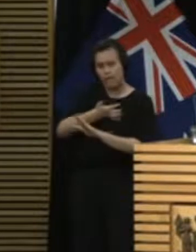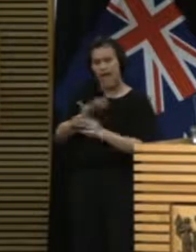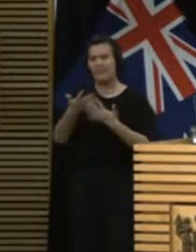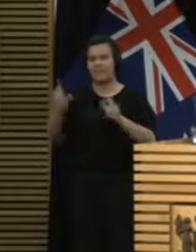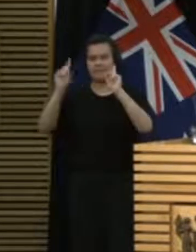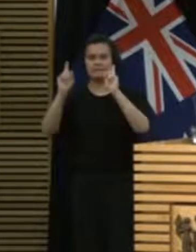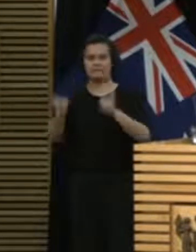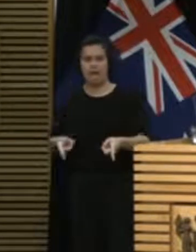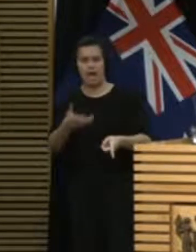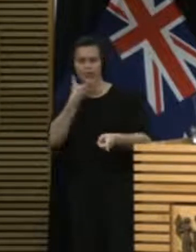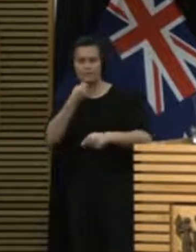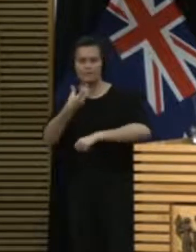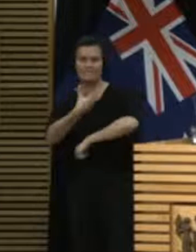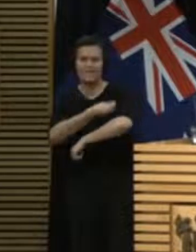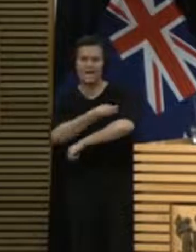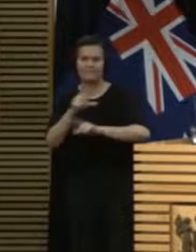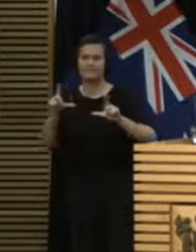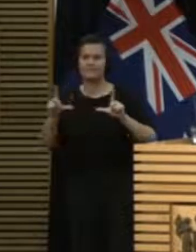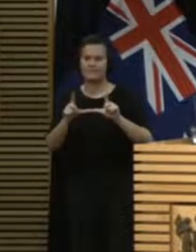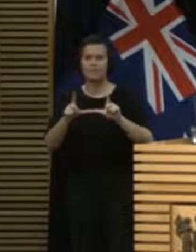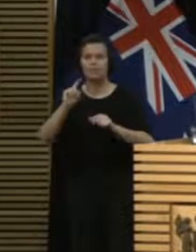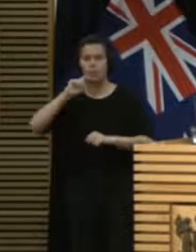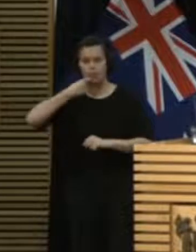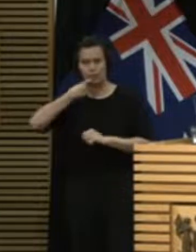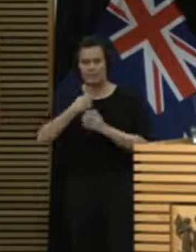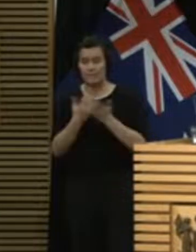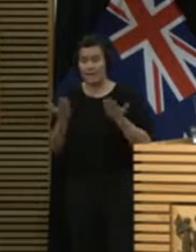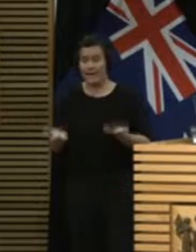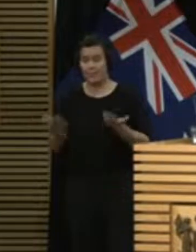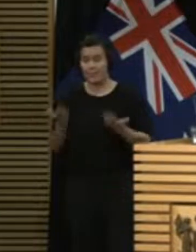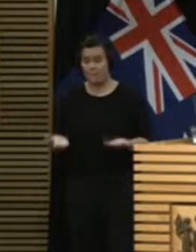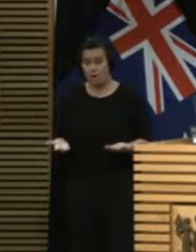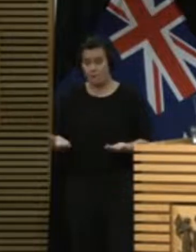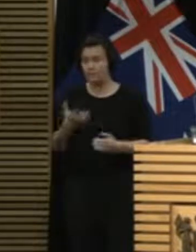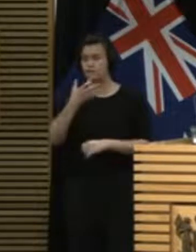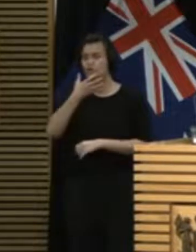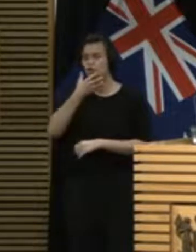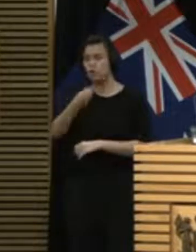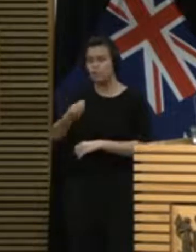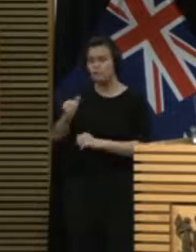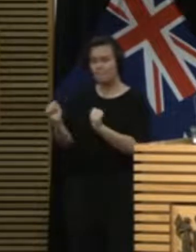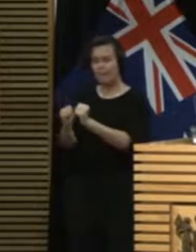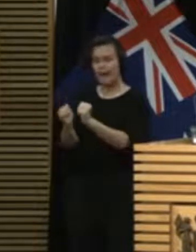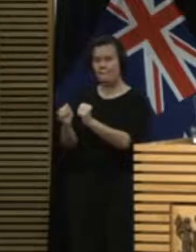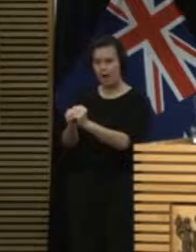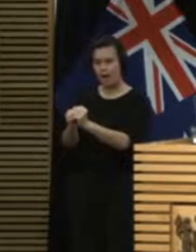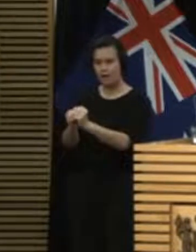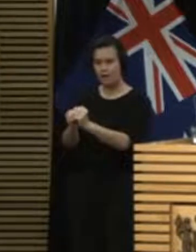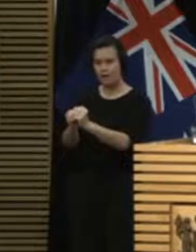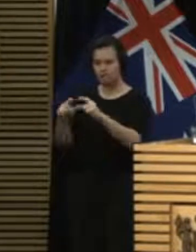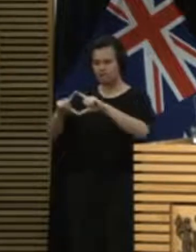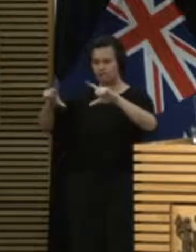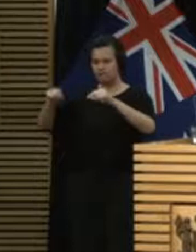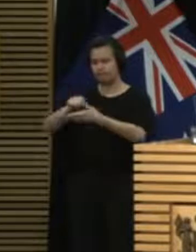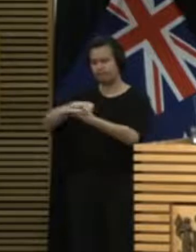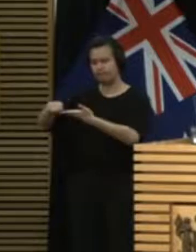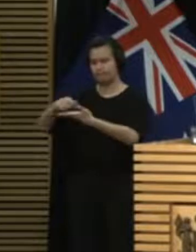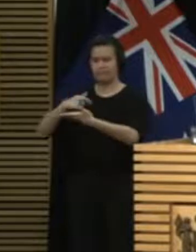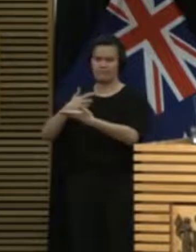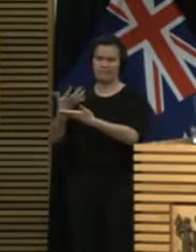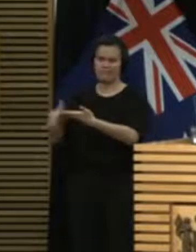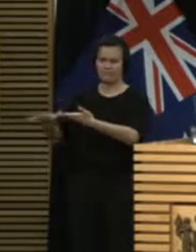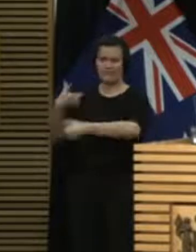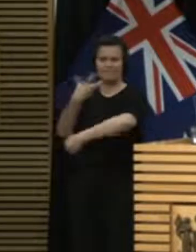mind the ability to use paper-based exists. This is the digital functions, and this will be the thing that makes it a lot easier